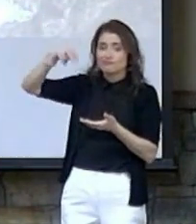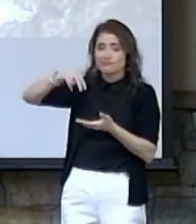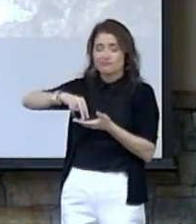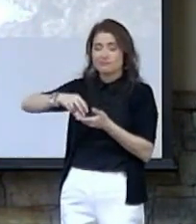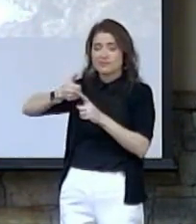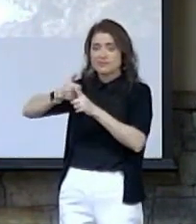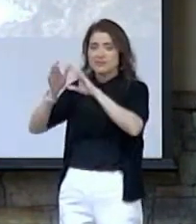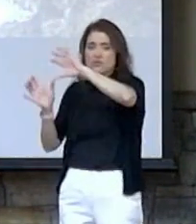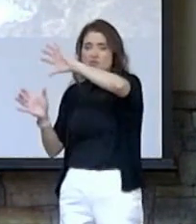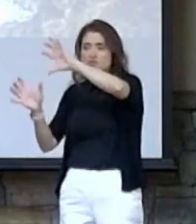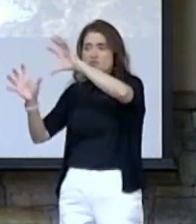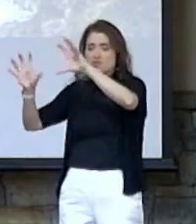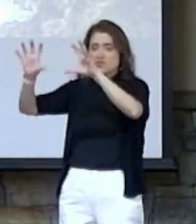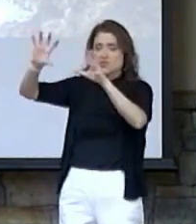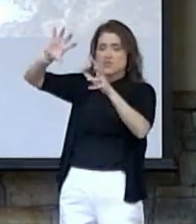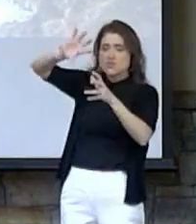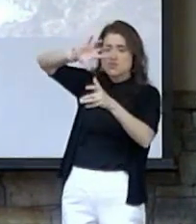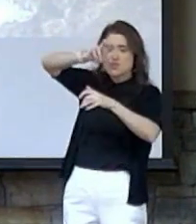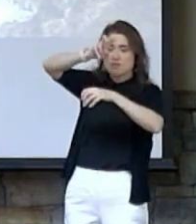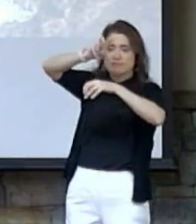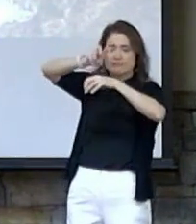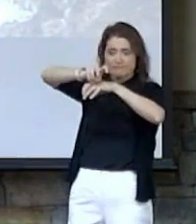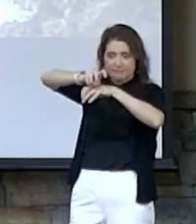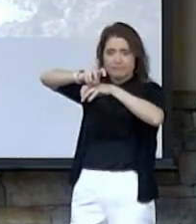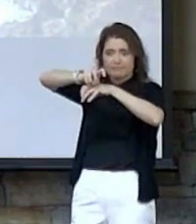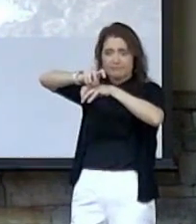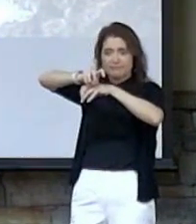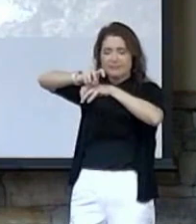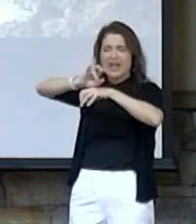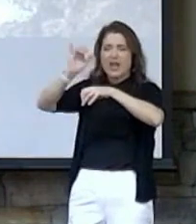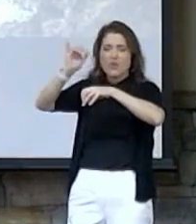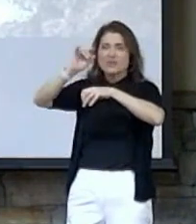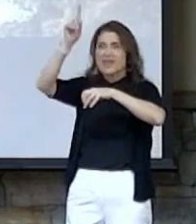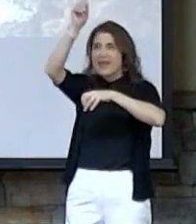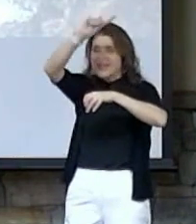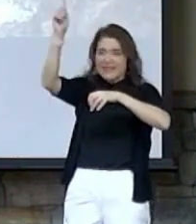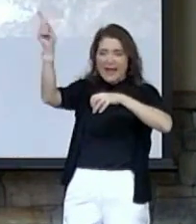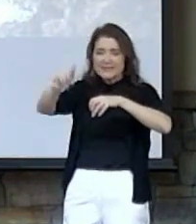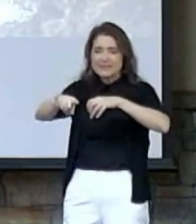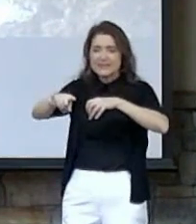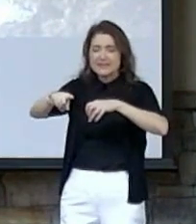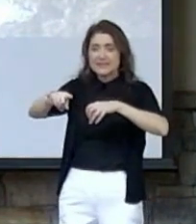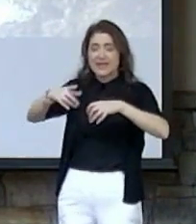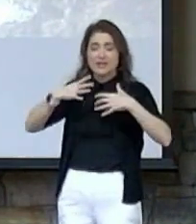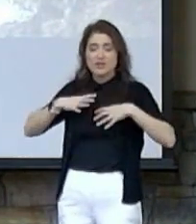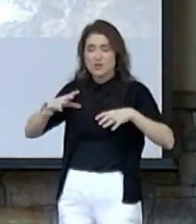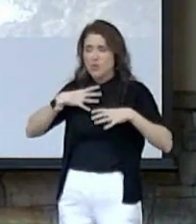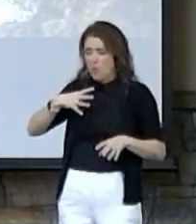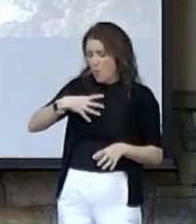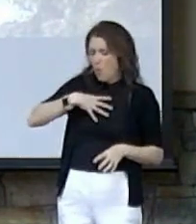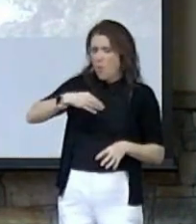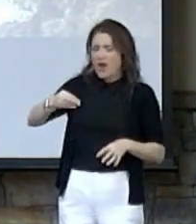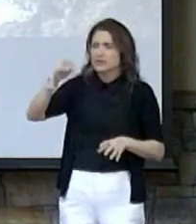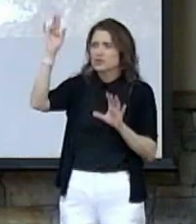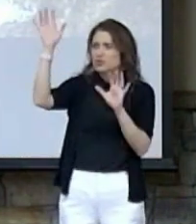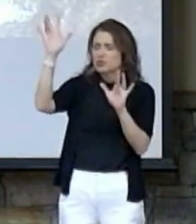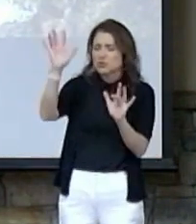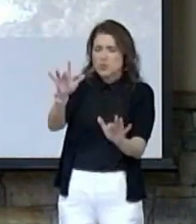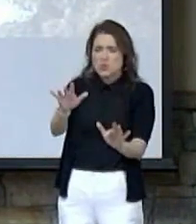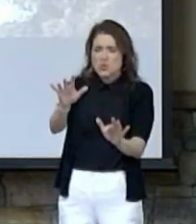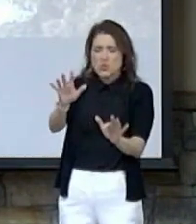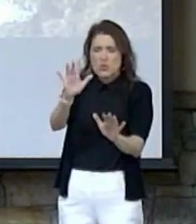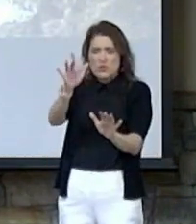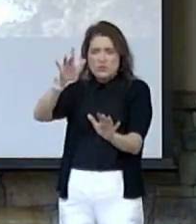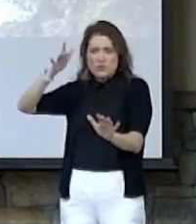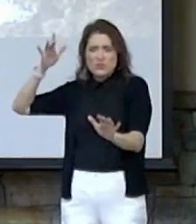the stone and sat on it. His appearance was like lightning and his clothing white as snow. And for fear of